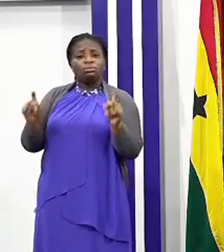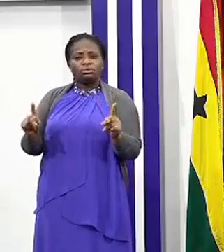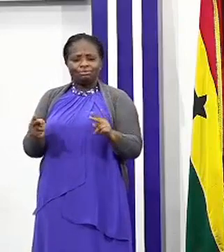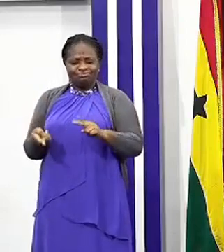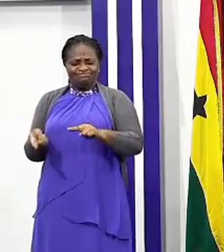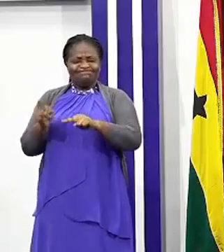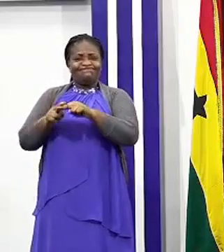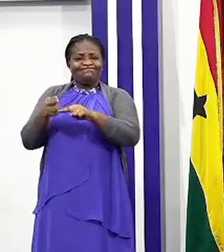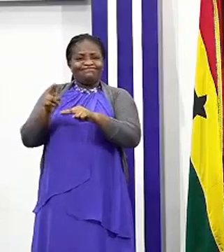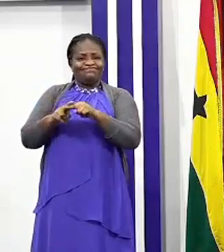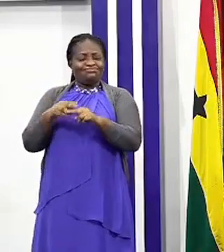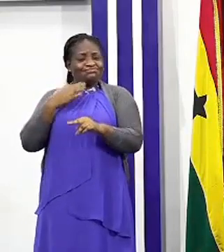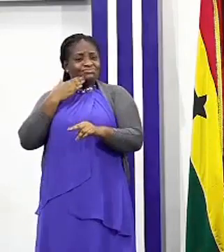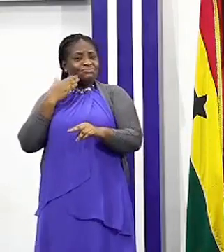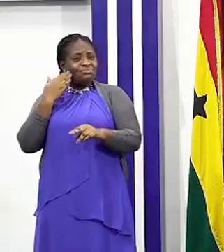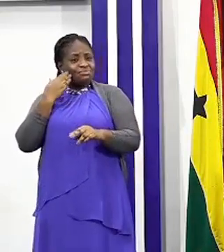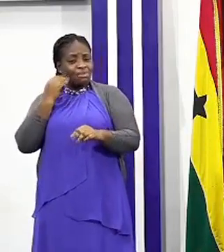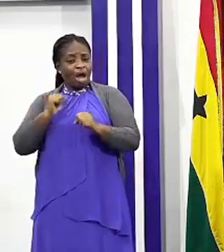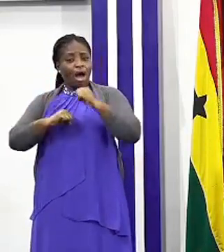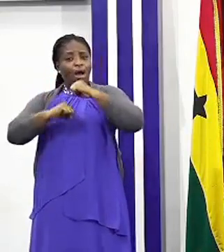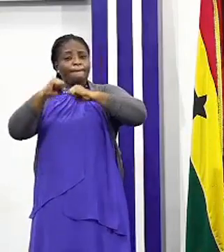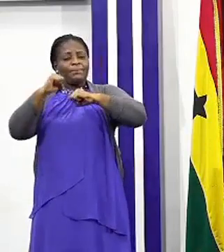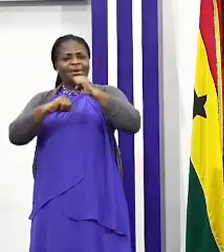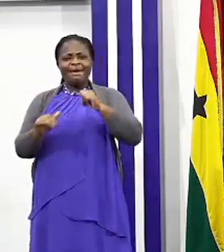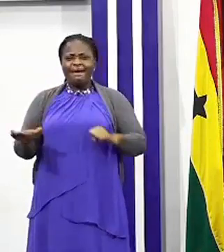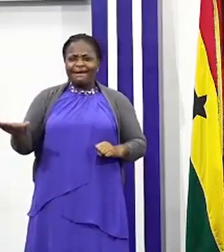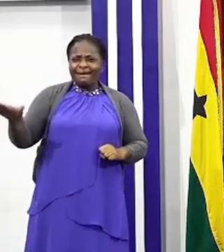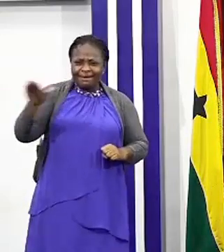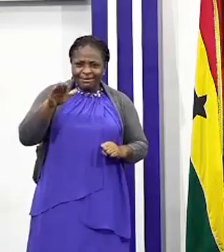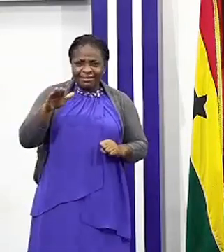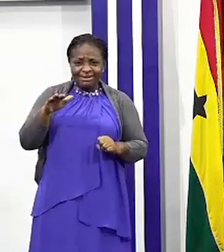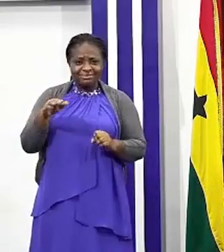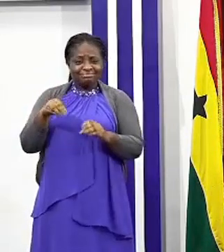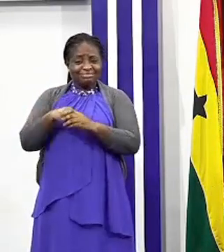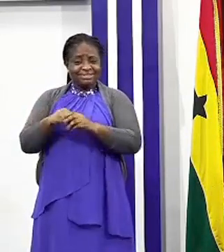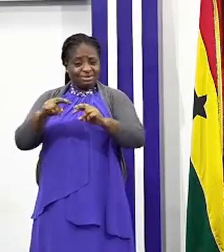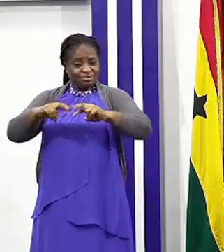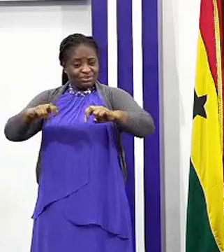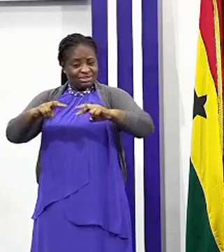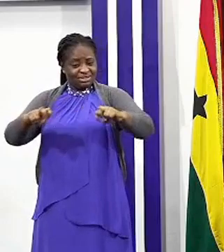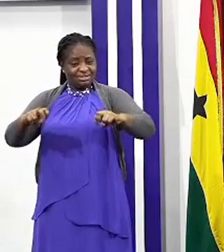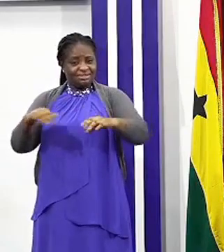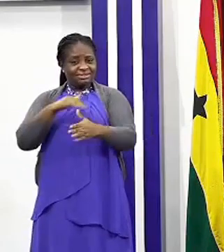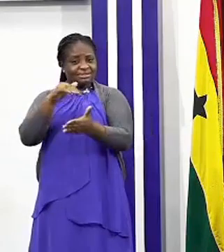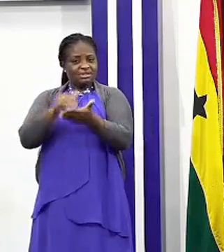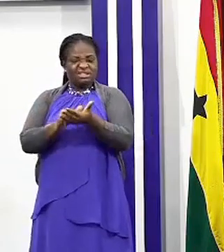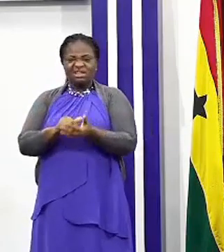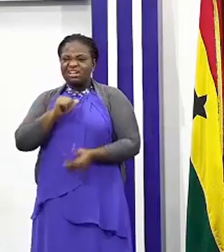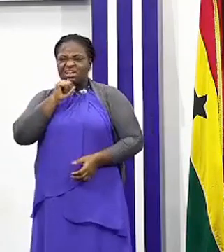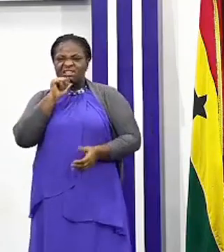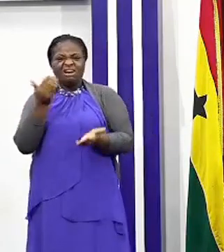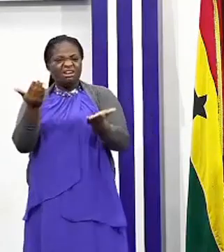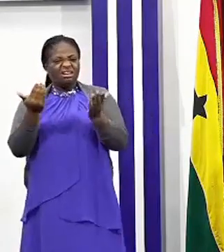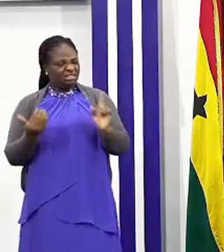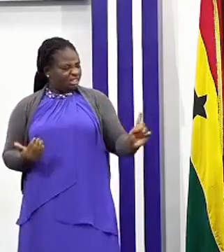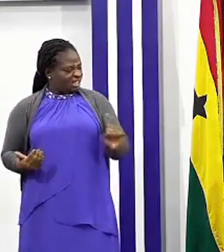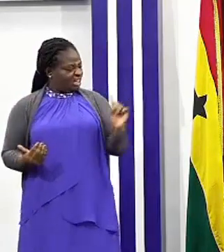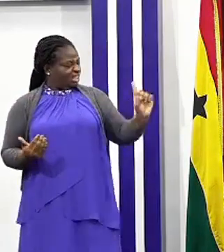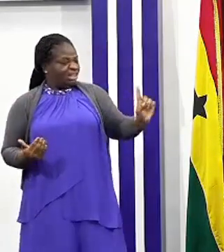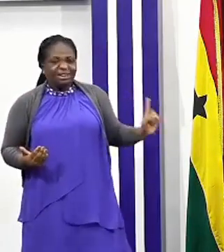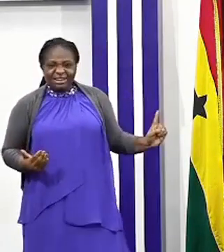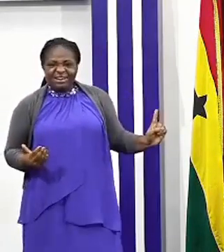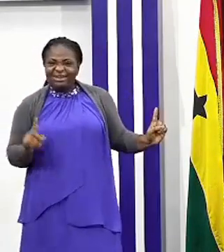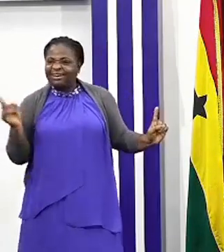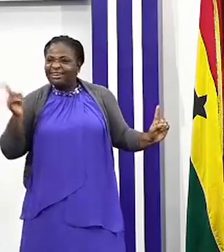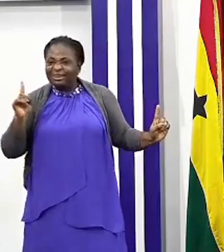the domestic capacity of all sectors, including research centers. So we want to come back and be